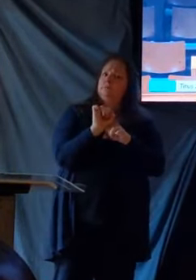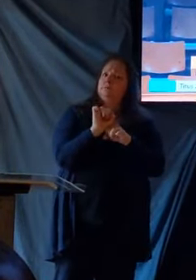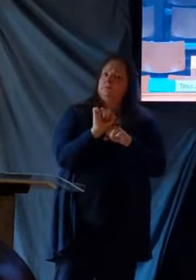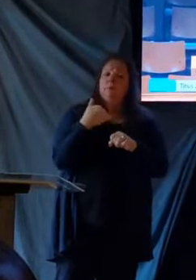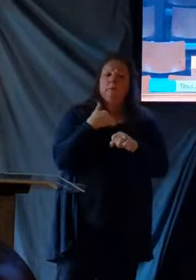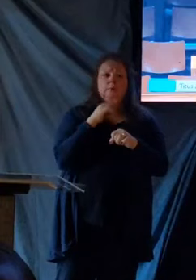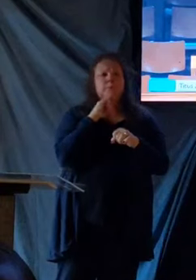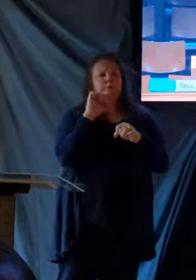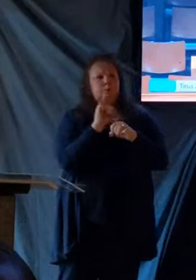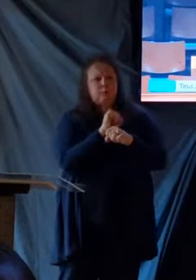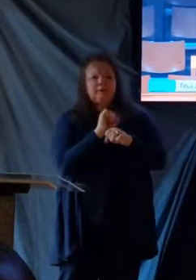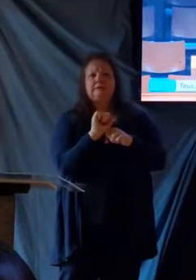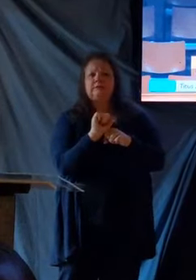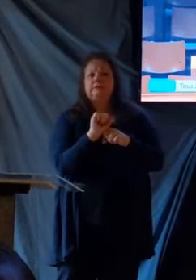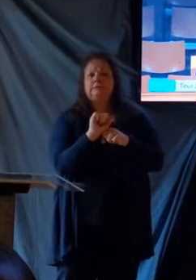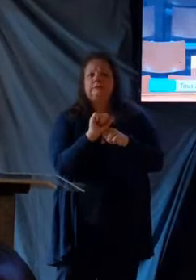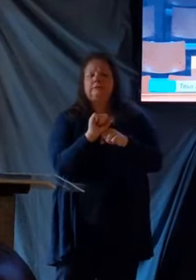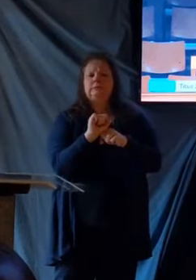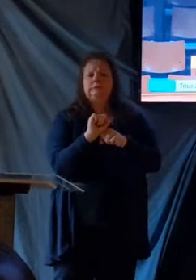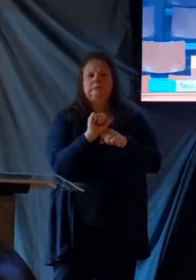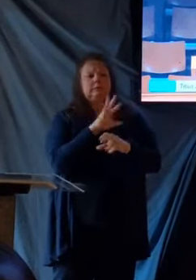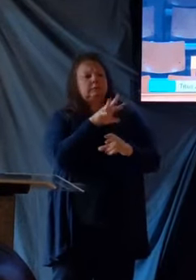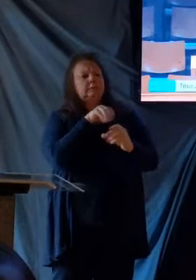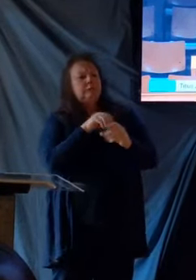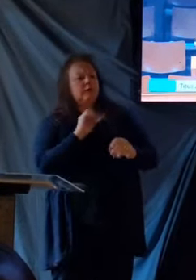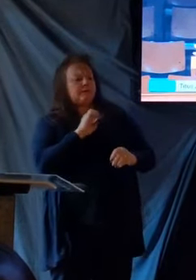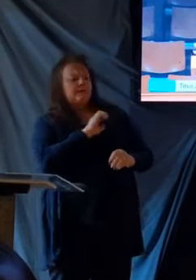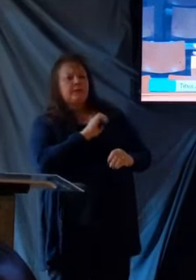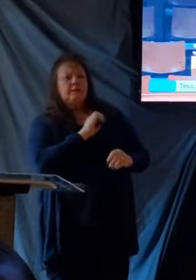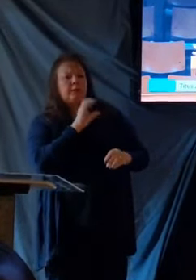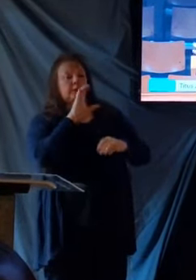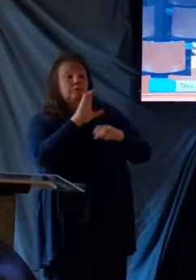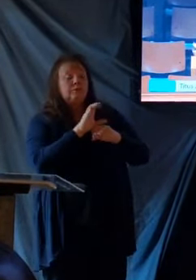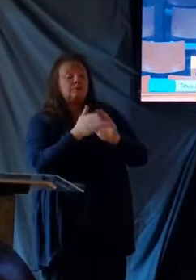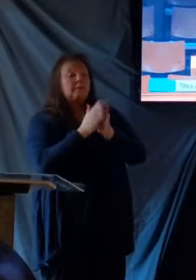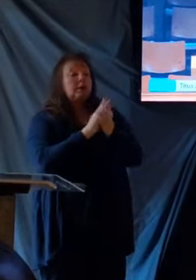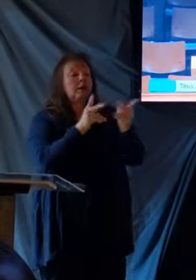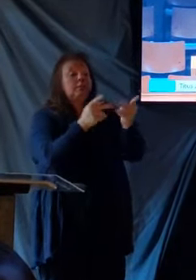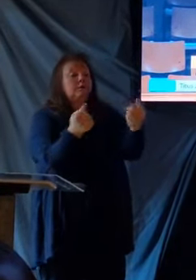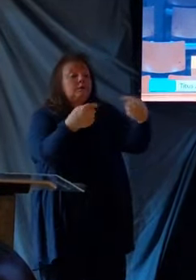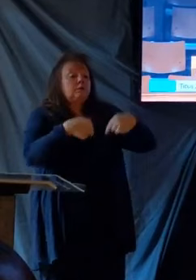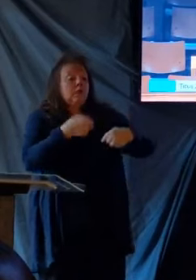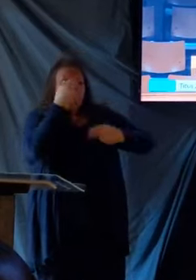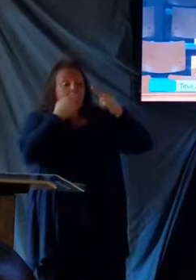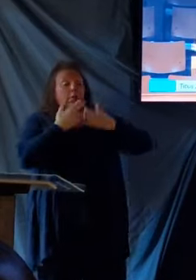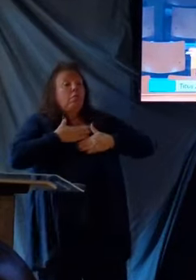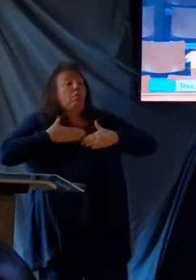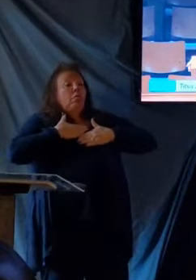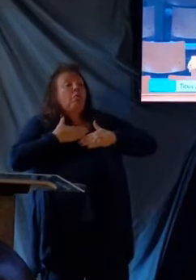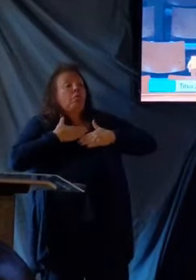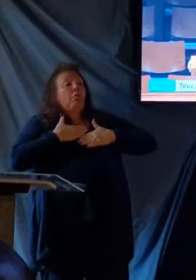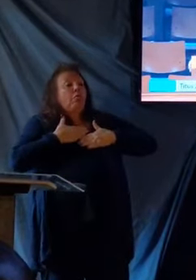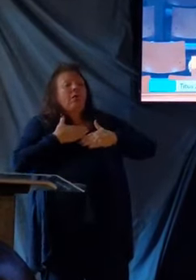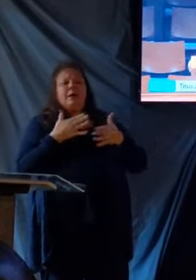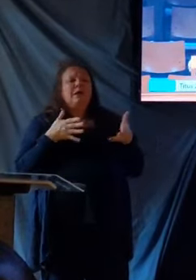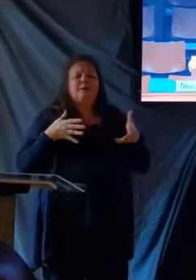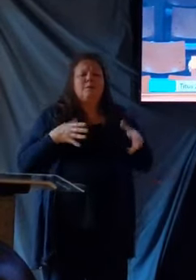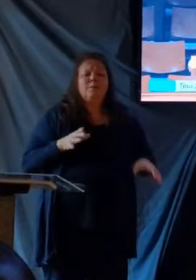about business here. And part of elders is the church is not going to become a place of entertainment, and godly men would not want it to